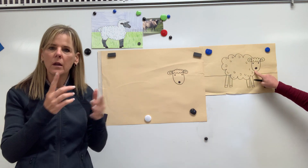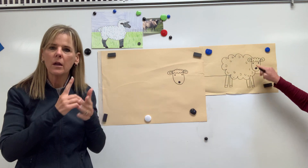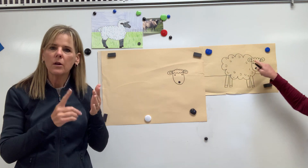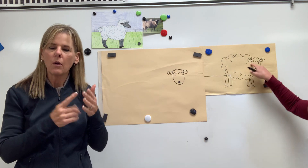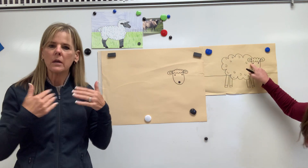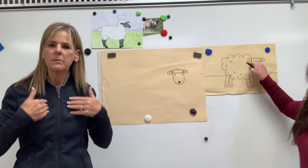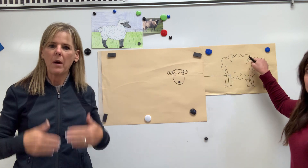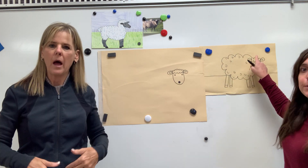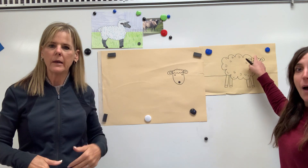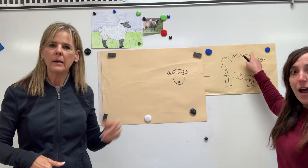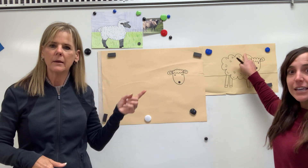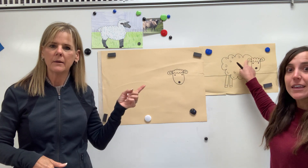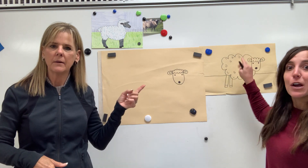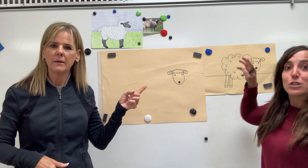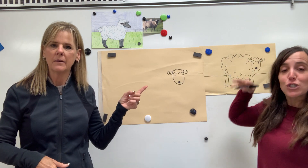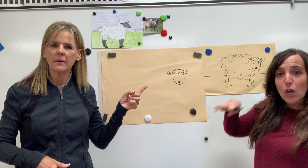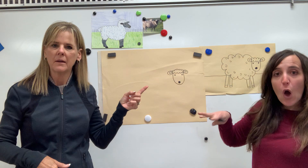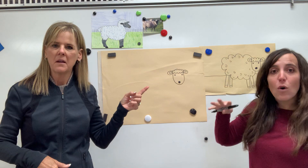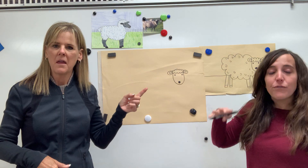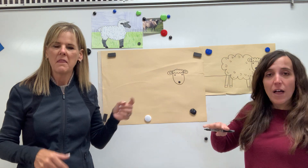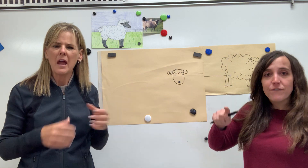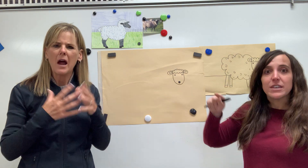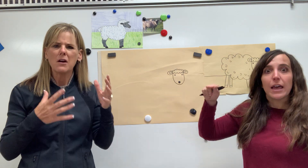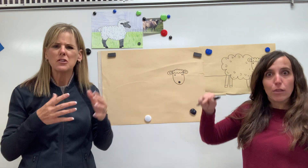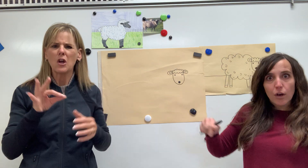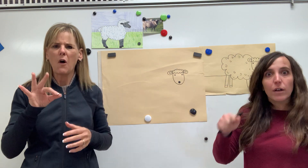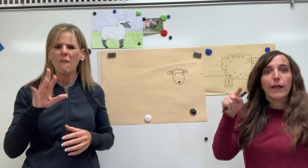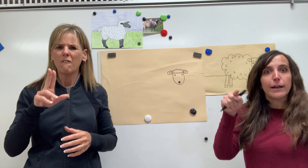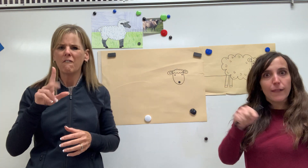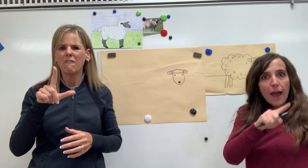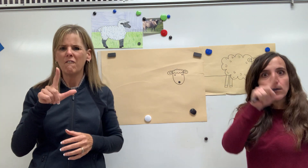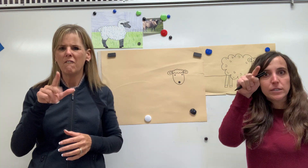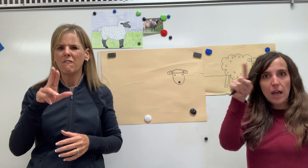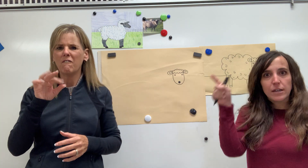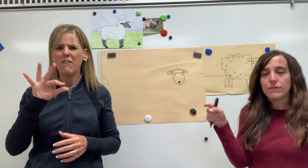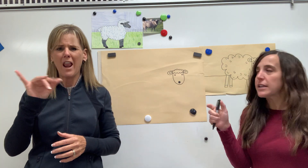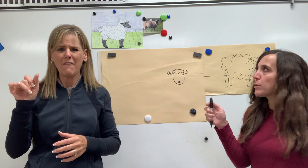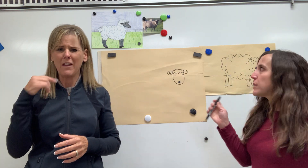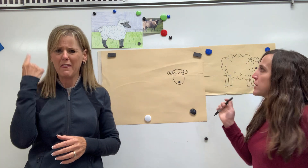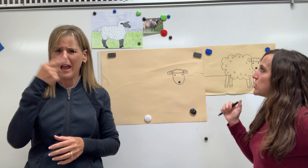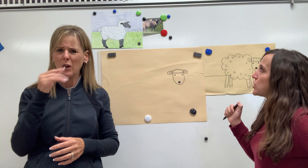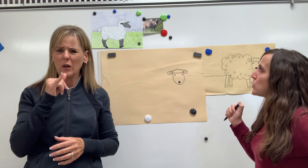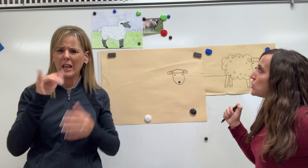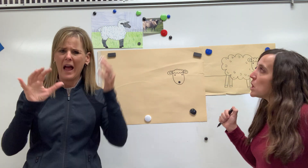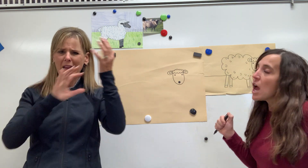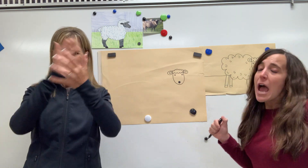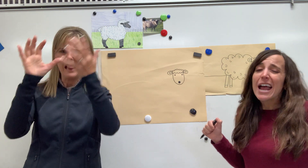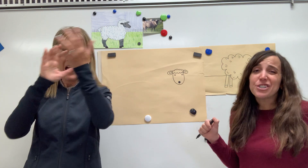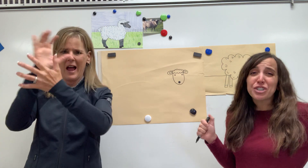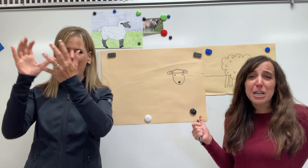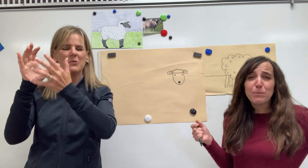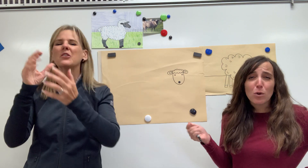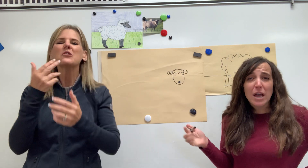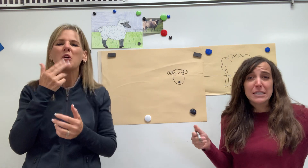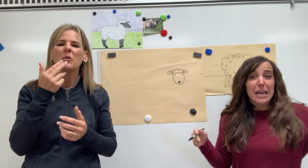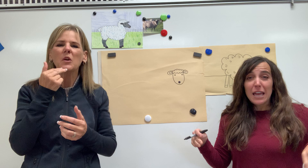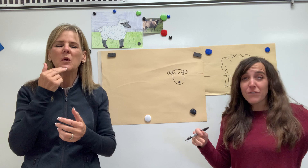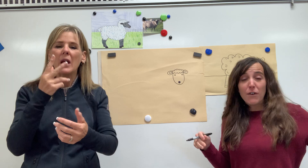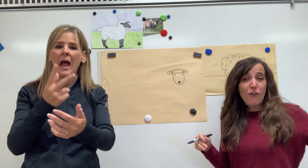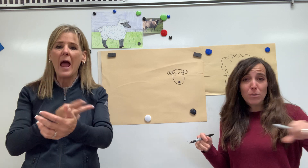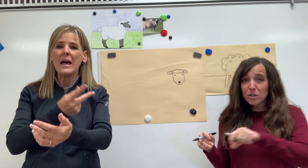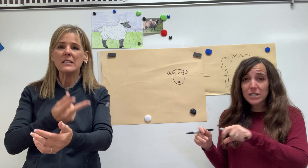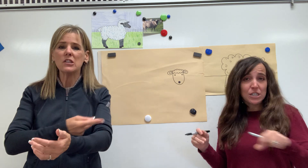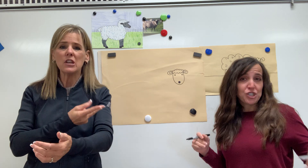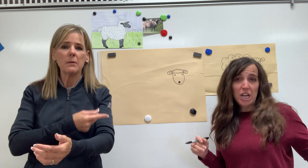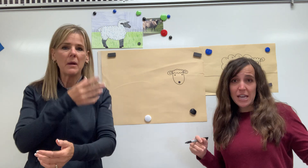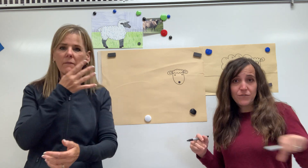his body. His body, they are so fluffy. They look like clouds, kind of. That's why I think they're so cute. And sheep, you guys, if